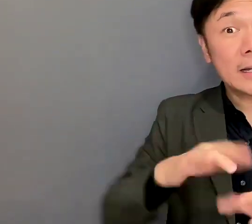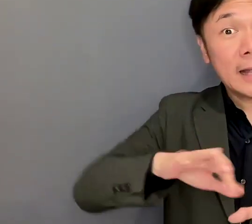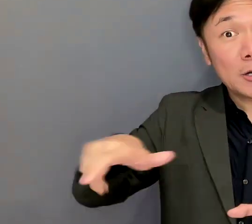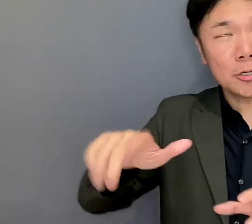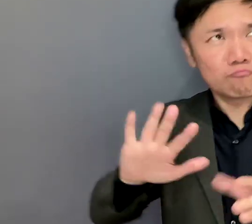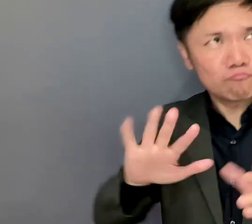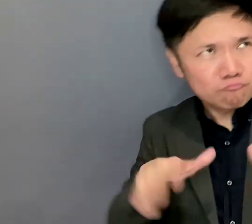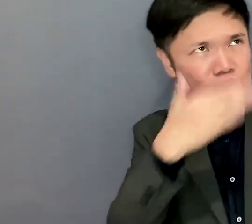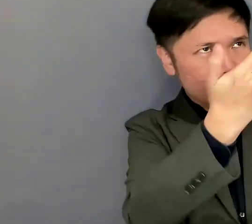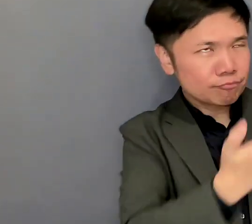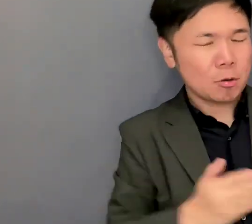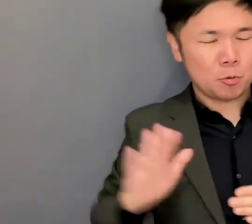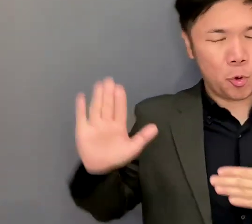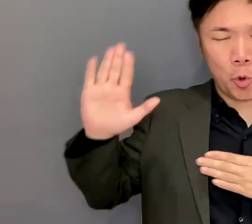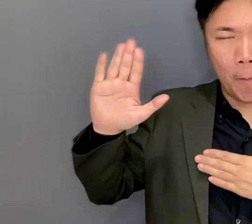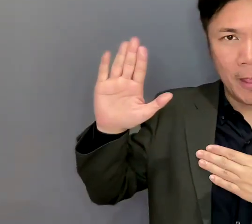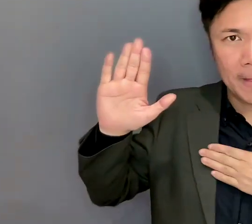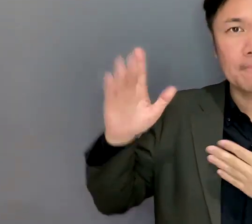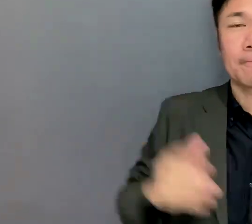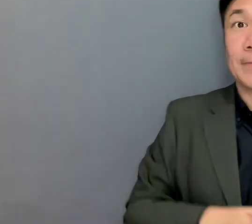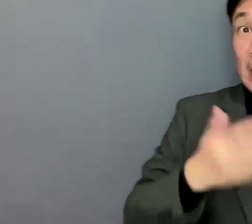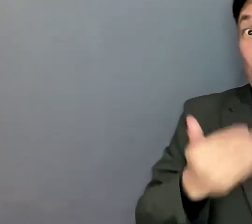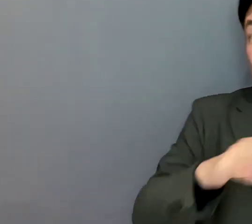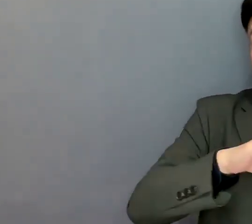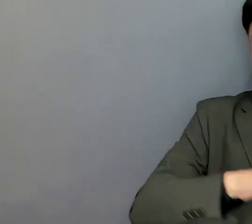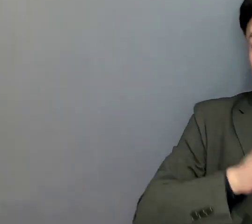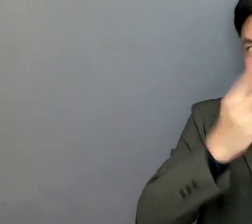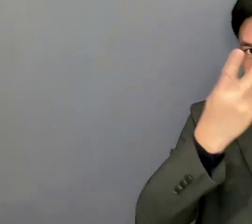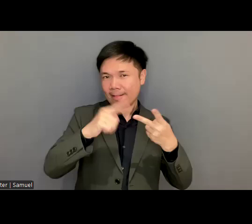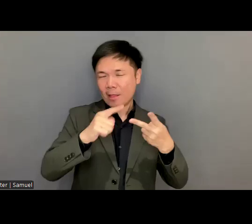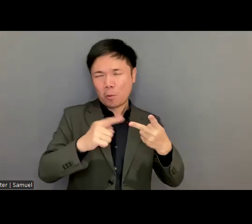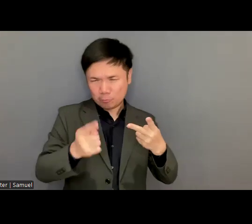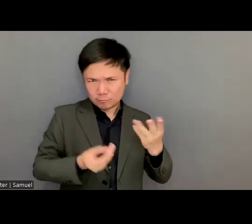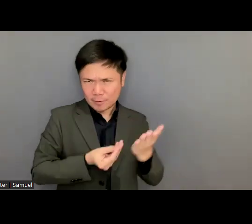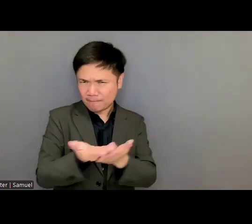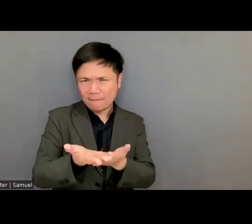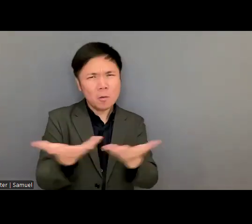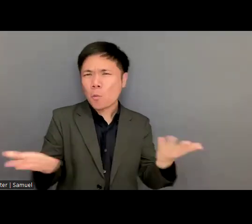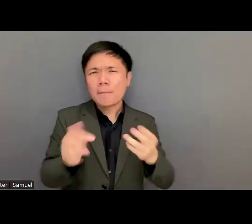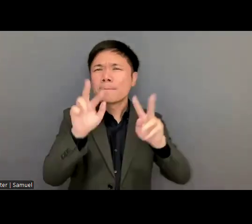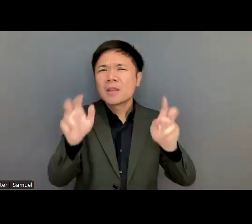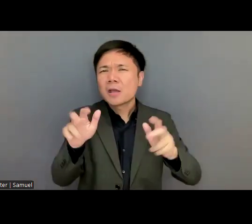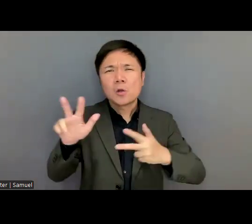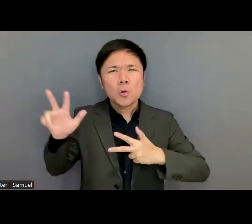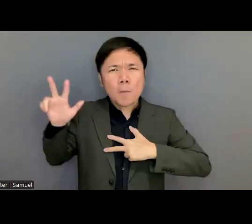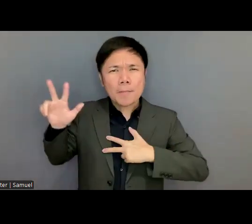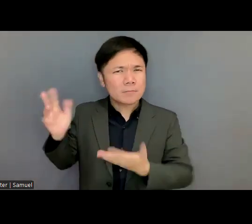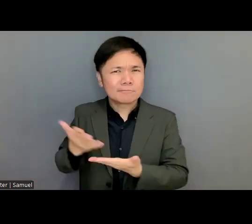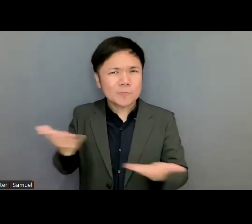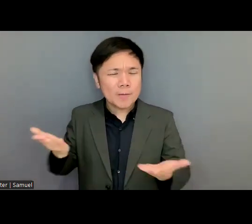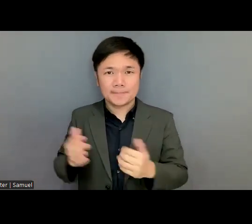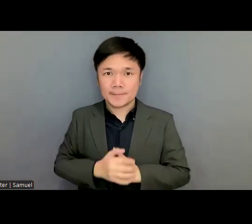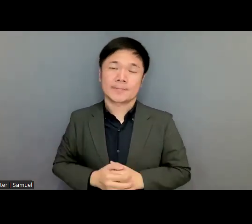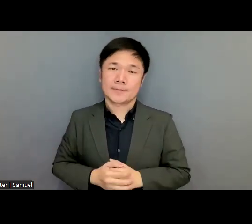about commitments in the second segment of our webinar today, so I will not